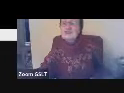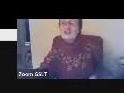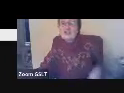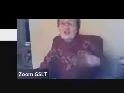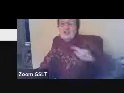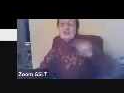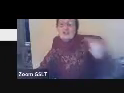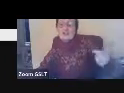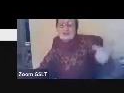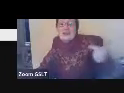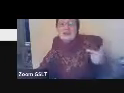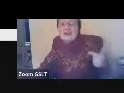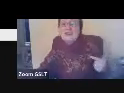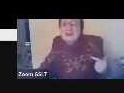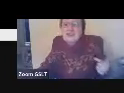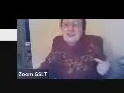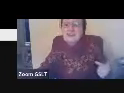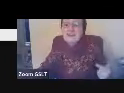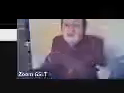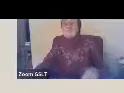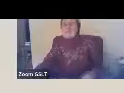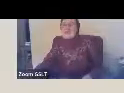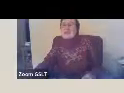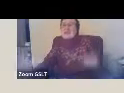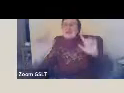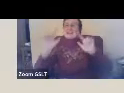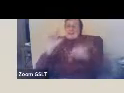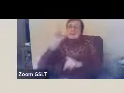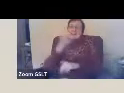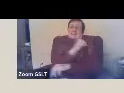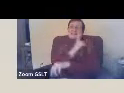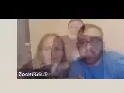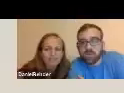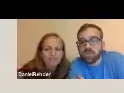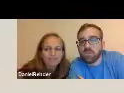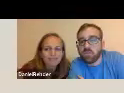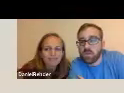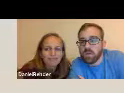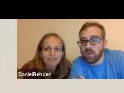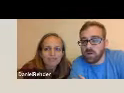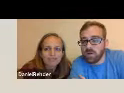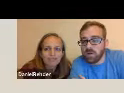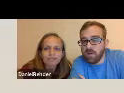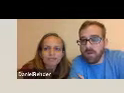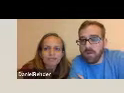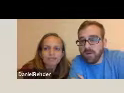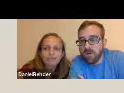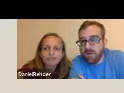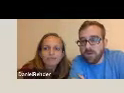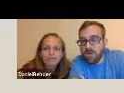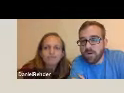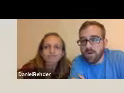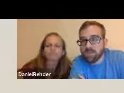Going to turn it over to Dan and Carolyn. Okay, Dan, so, it's all